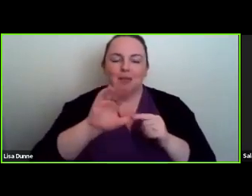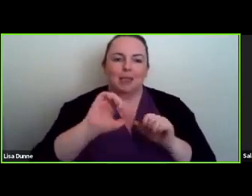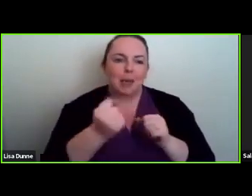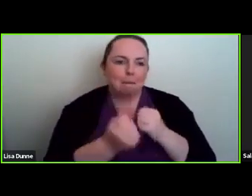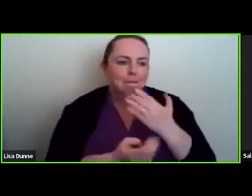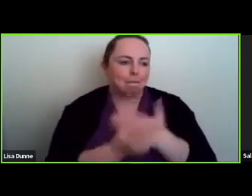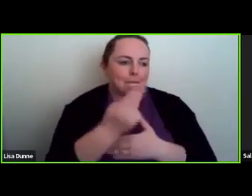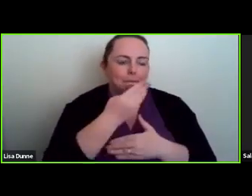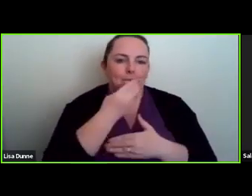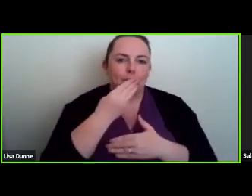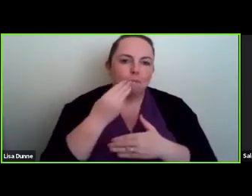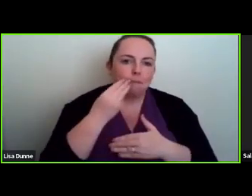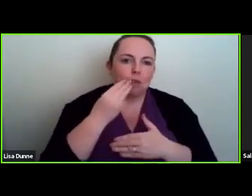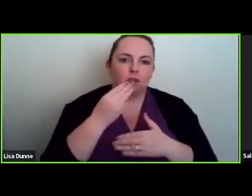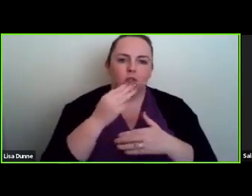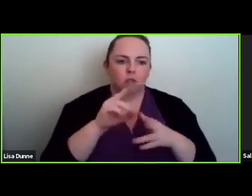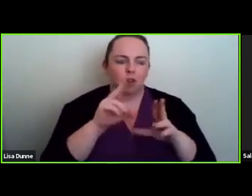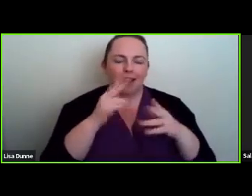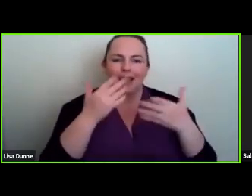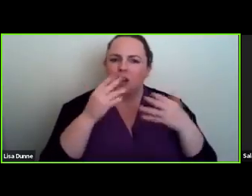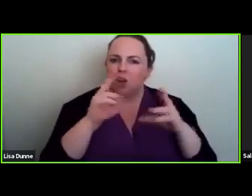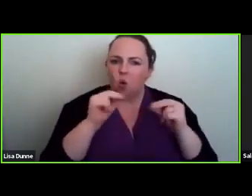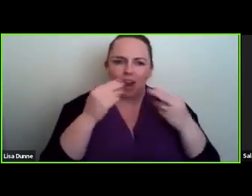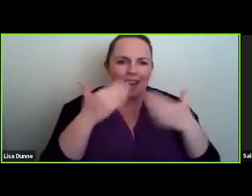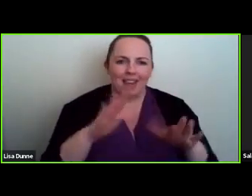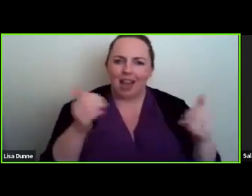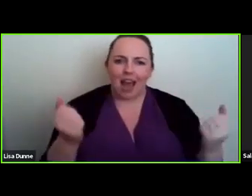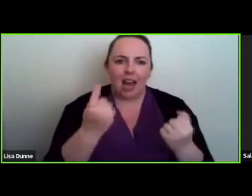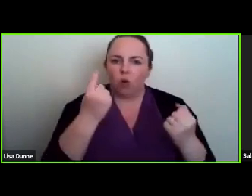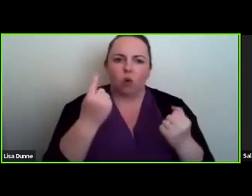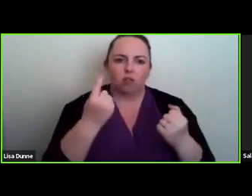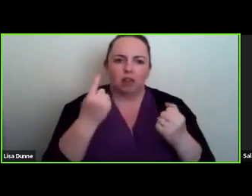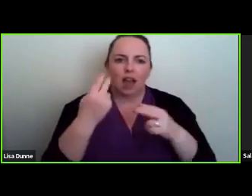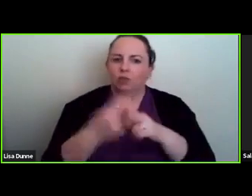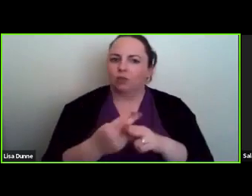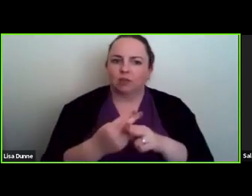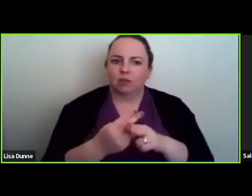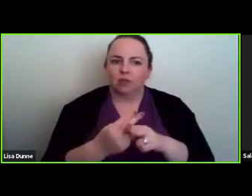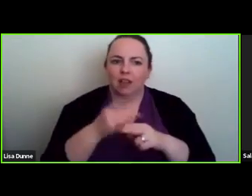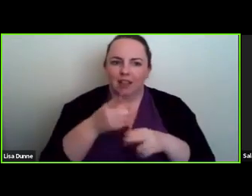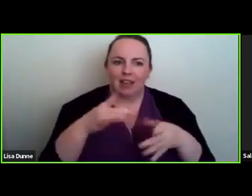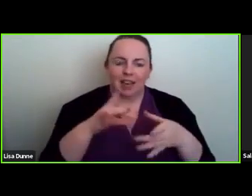of leaving no one behind. This is actually according to the